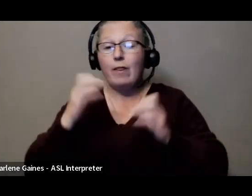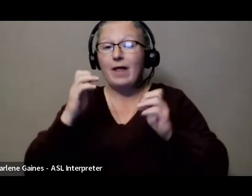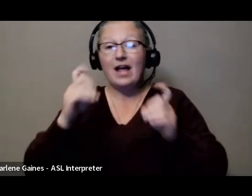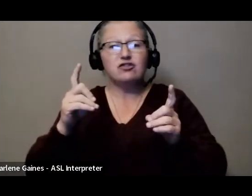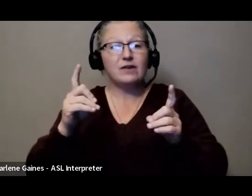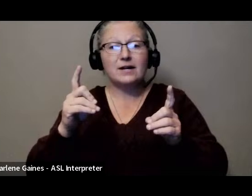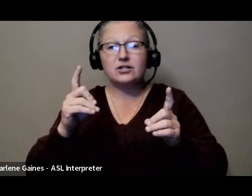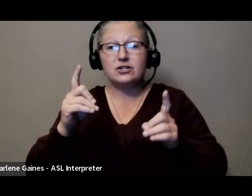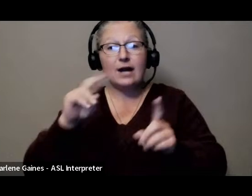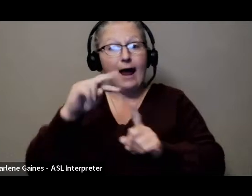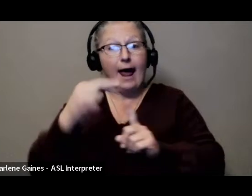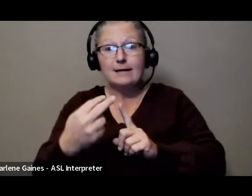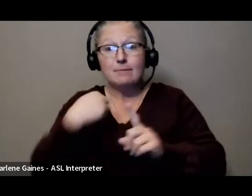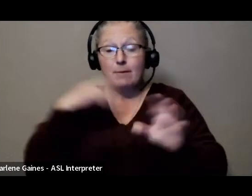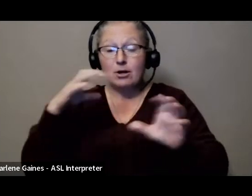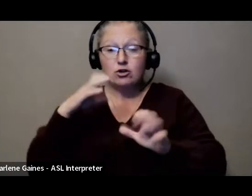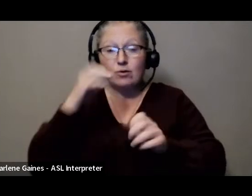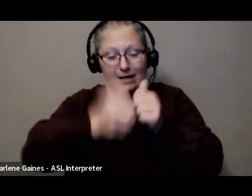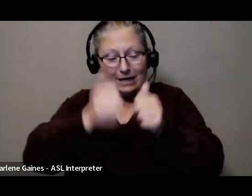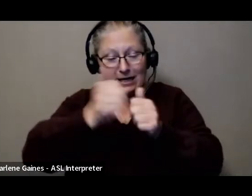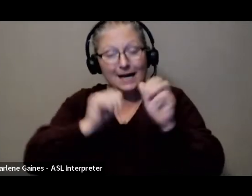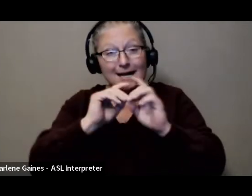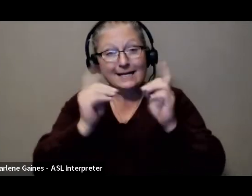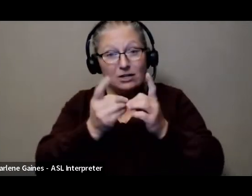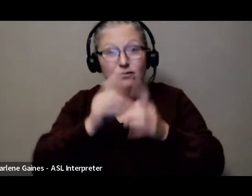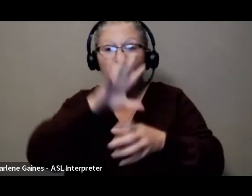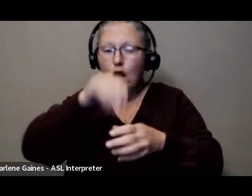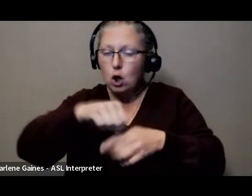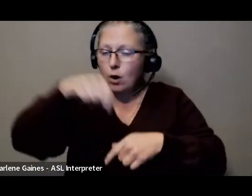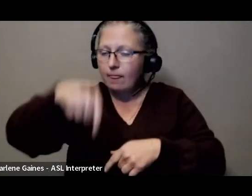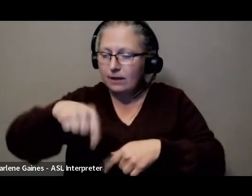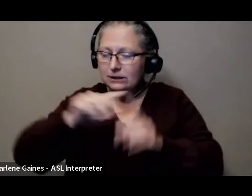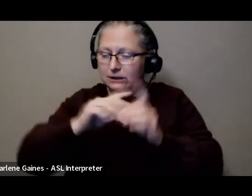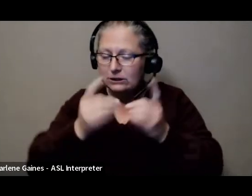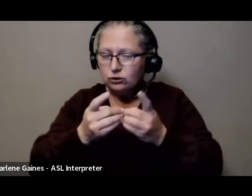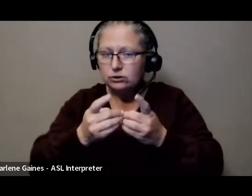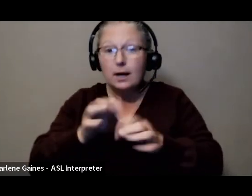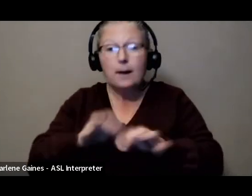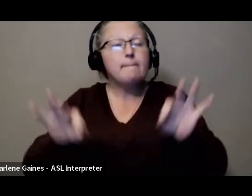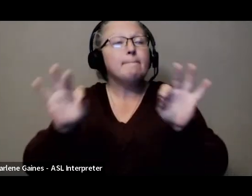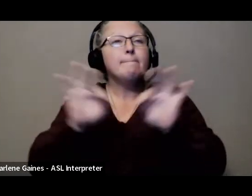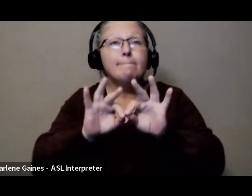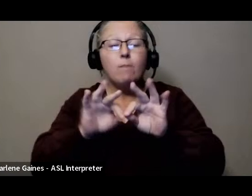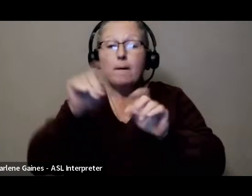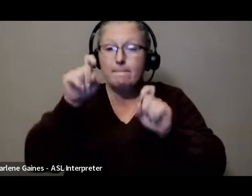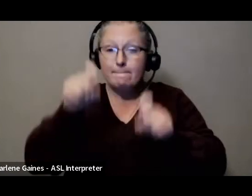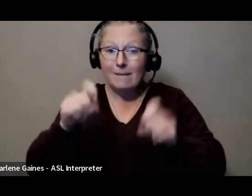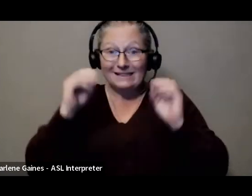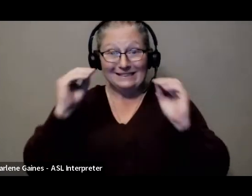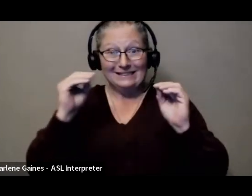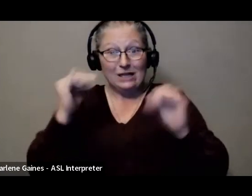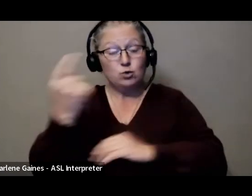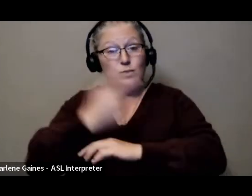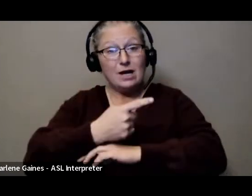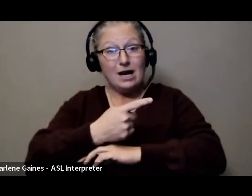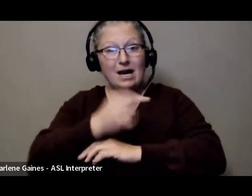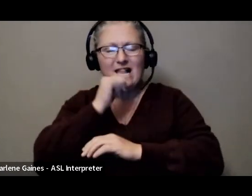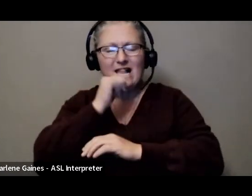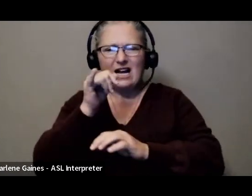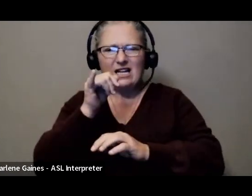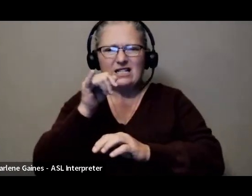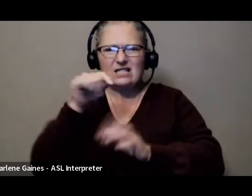education aspects that I've done at every district that I've worked in, including this one of the most important things that needs to be taught these days is critical